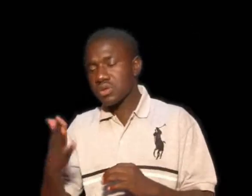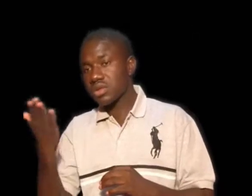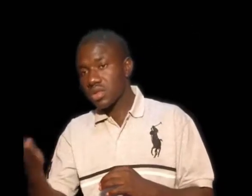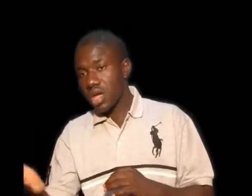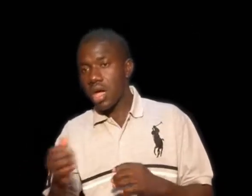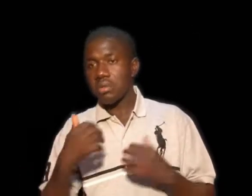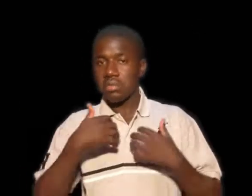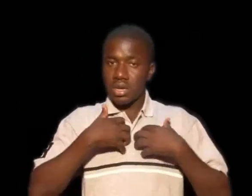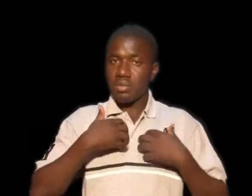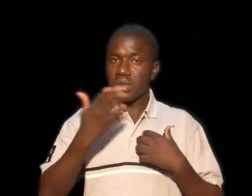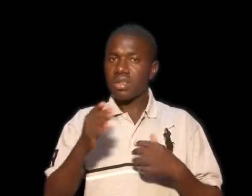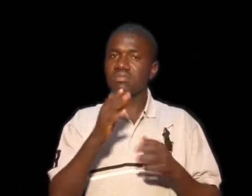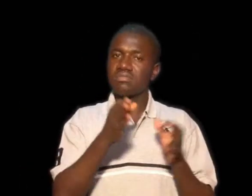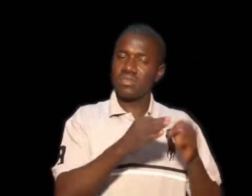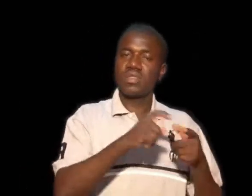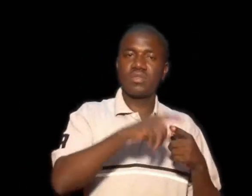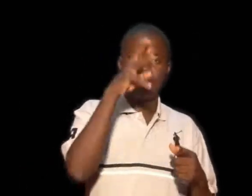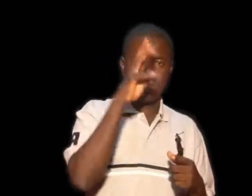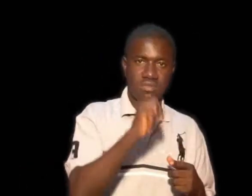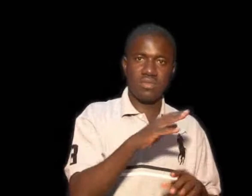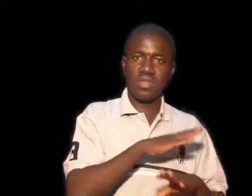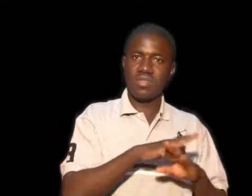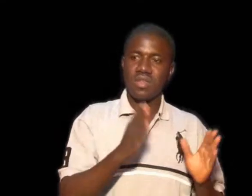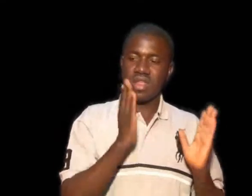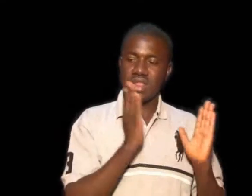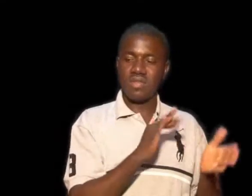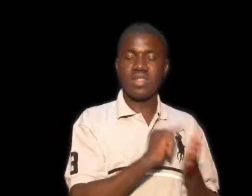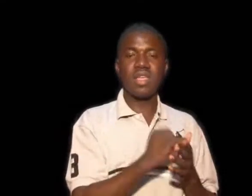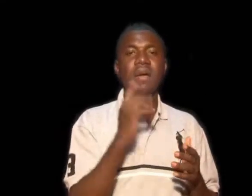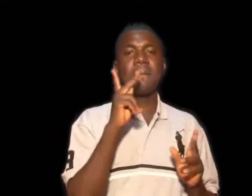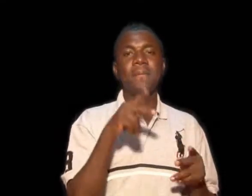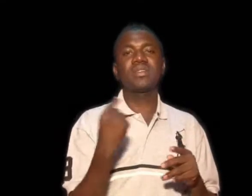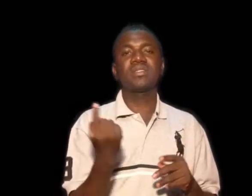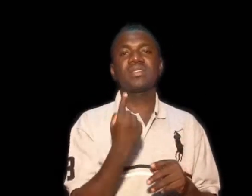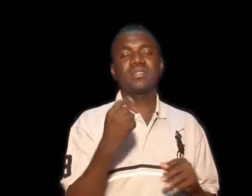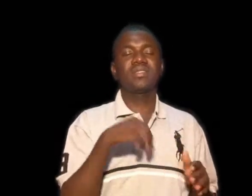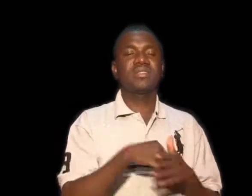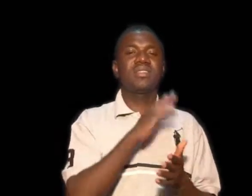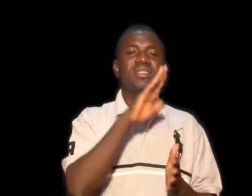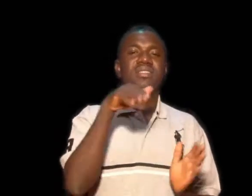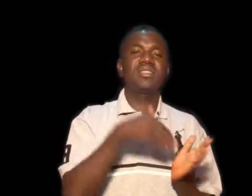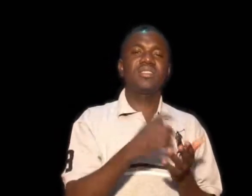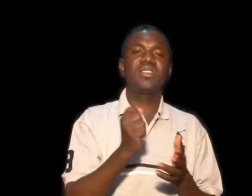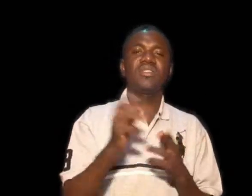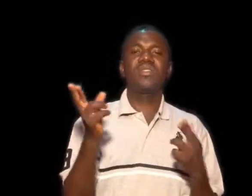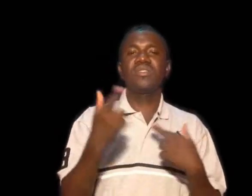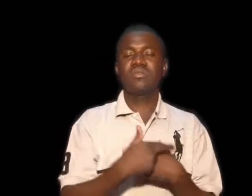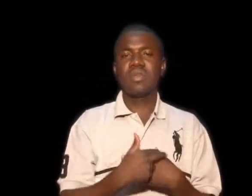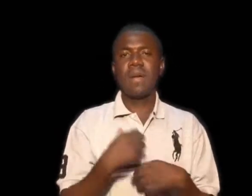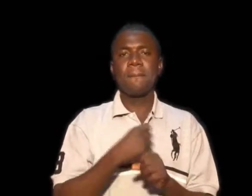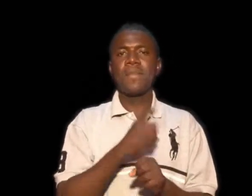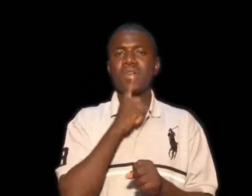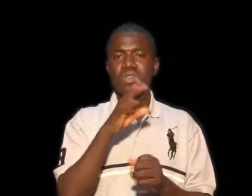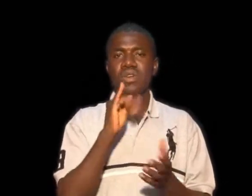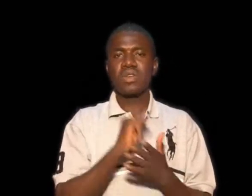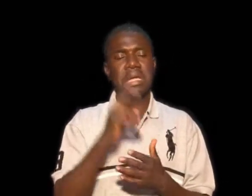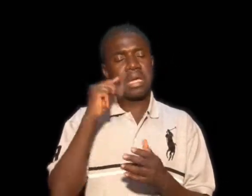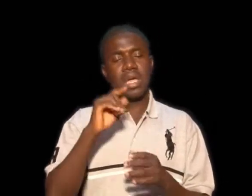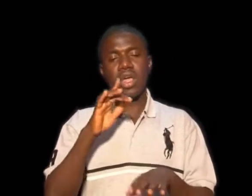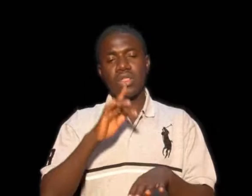children or animals around. Do not leave the person alone in the center of a room. Make sure he or she can touch